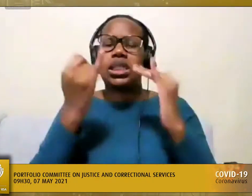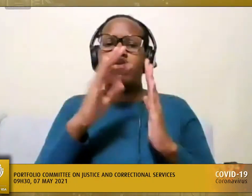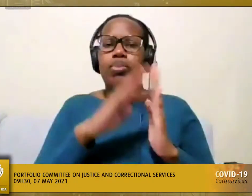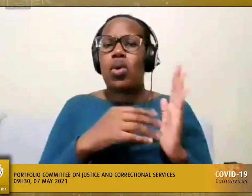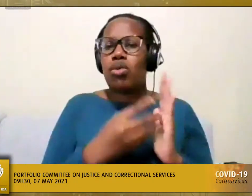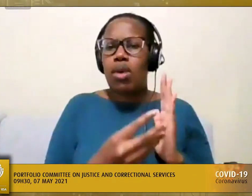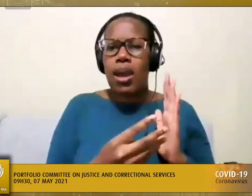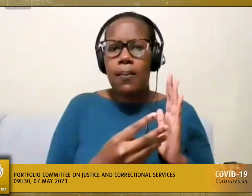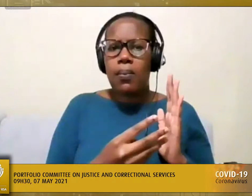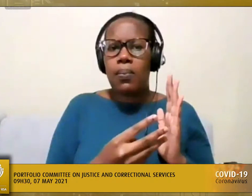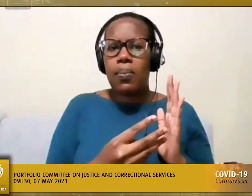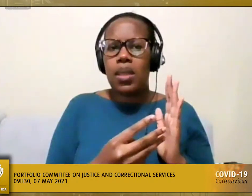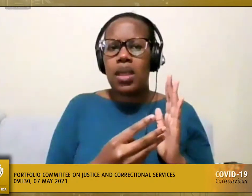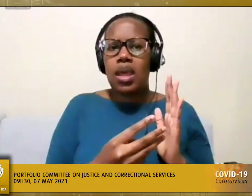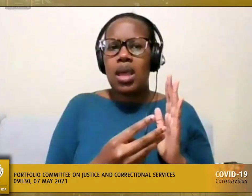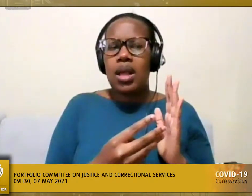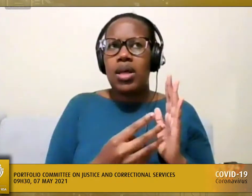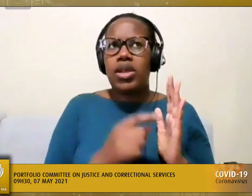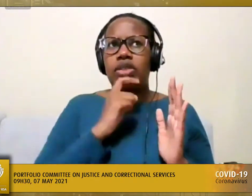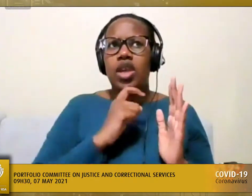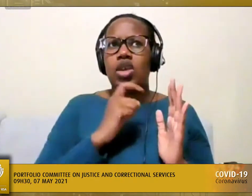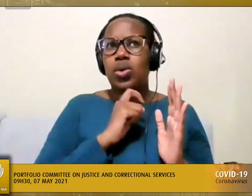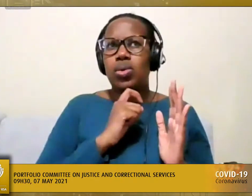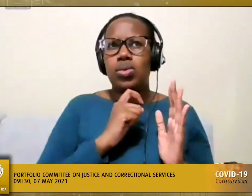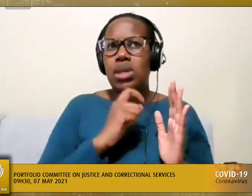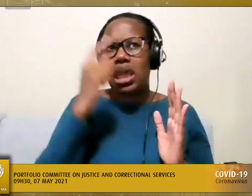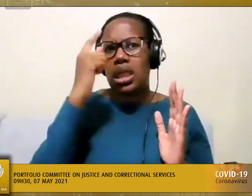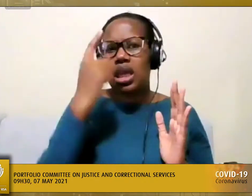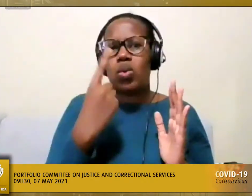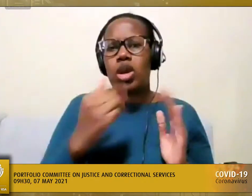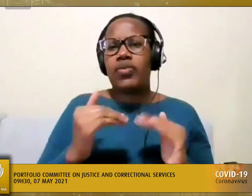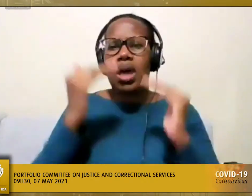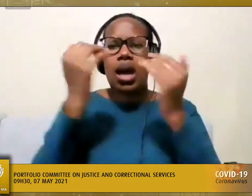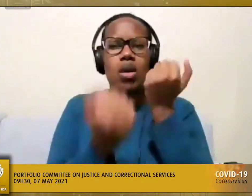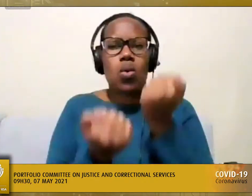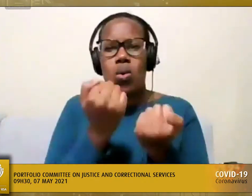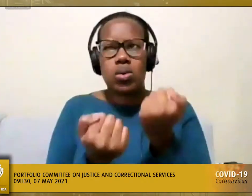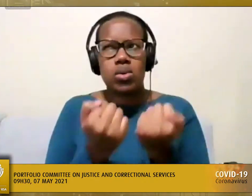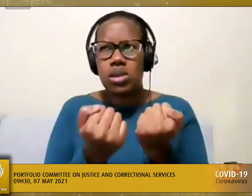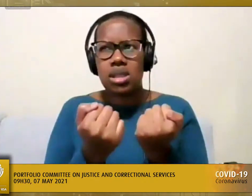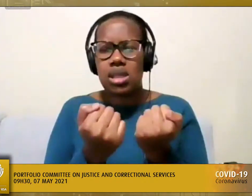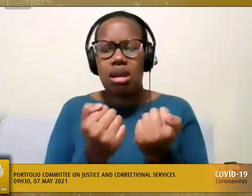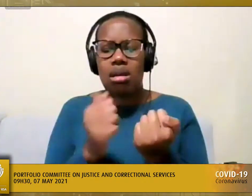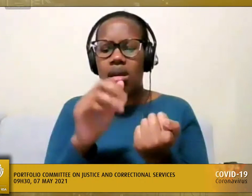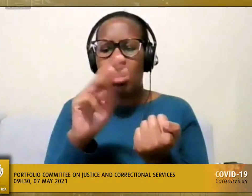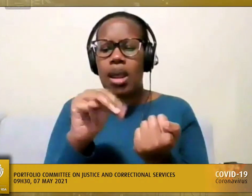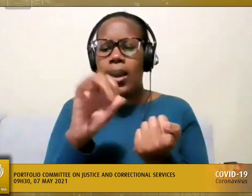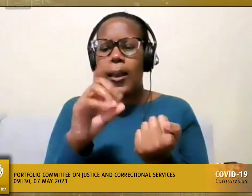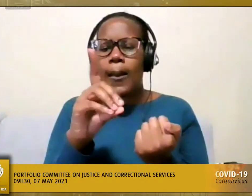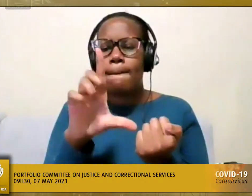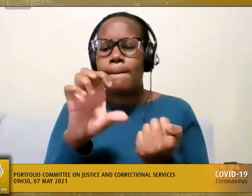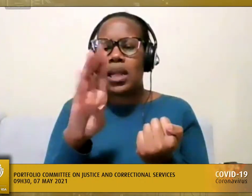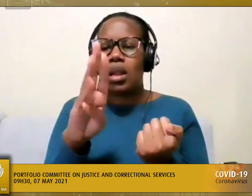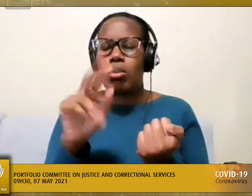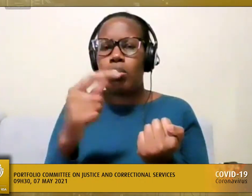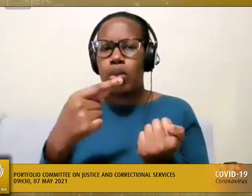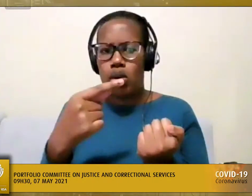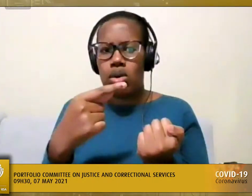that they used in I think in one of the high courts in Middleburg where they even